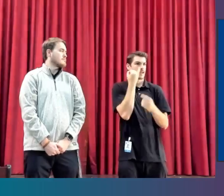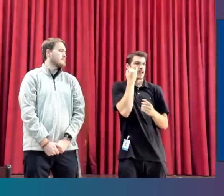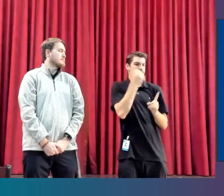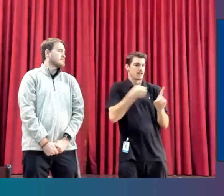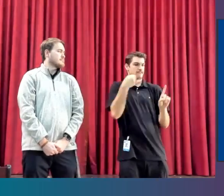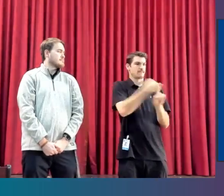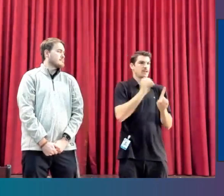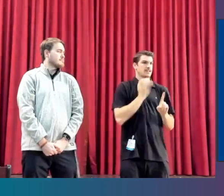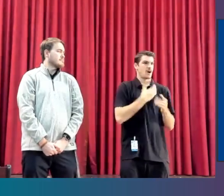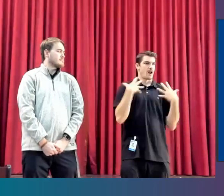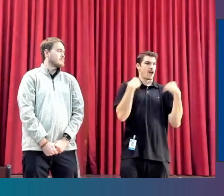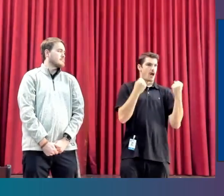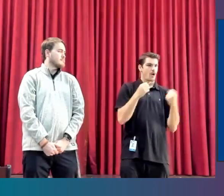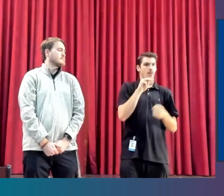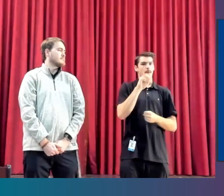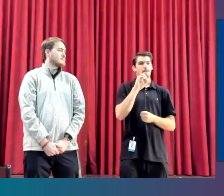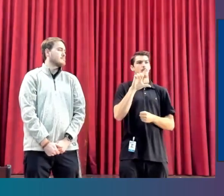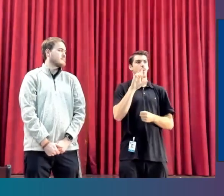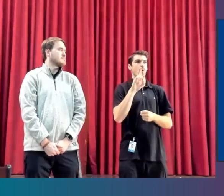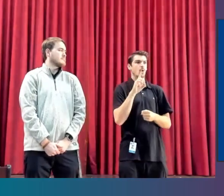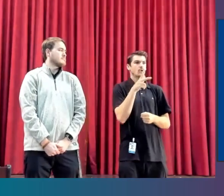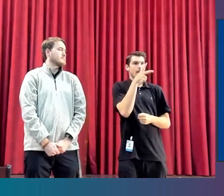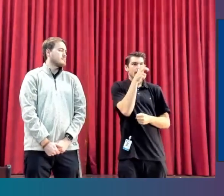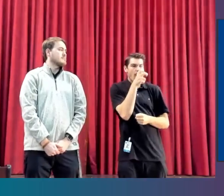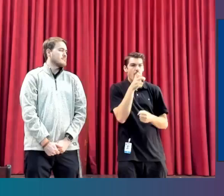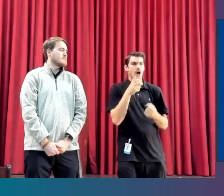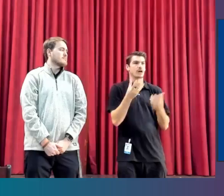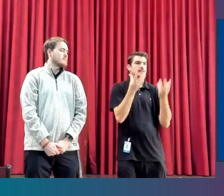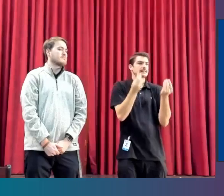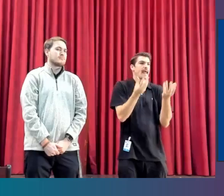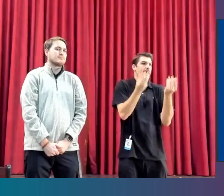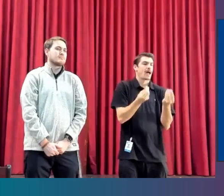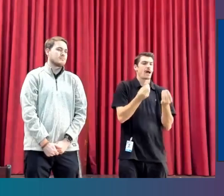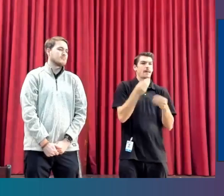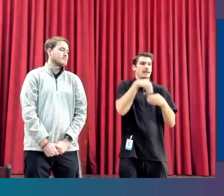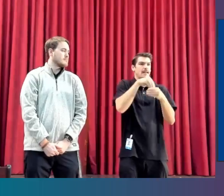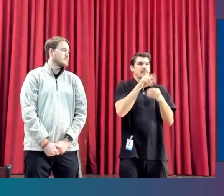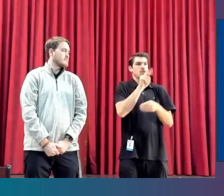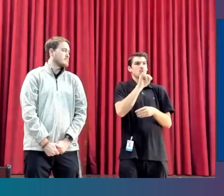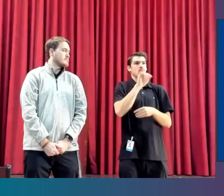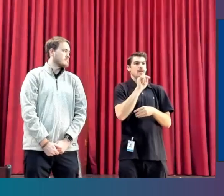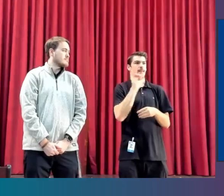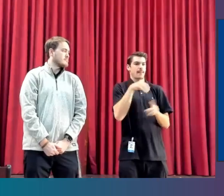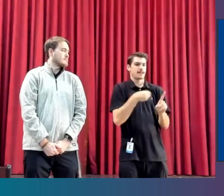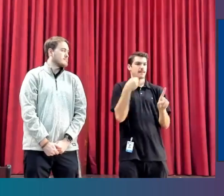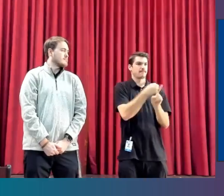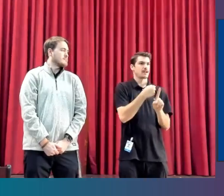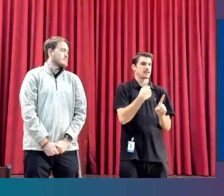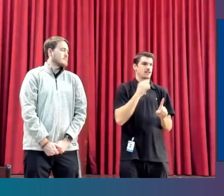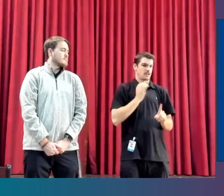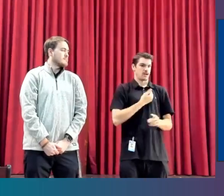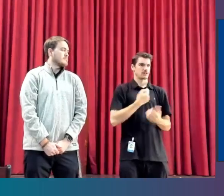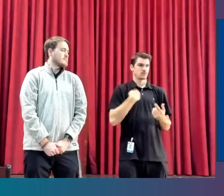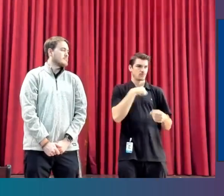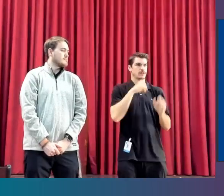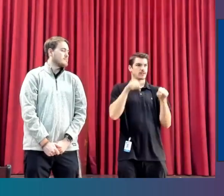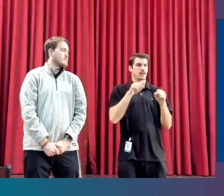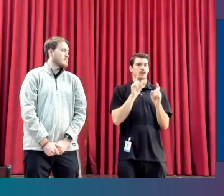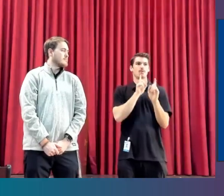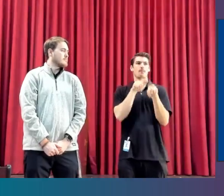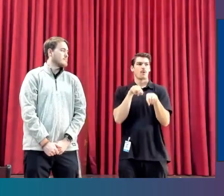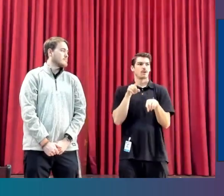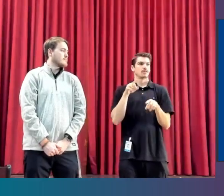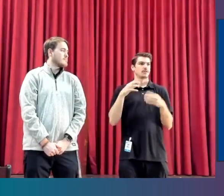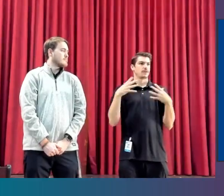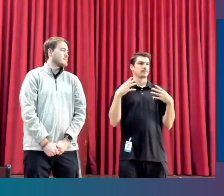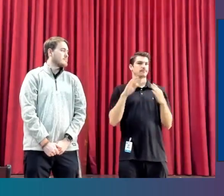like mold, bugs, dampness, right, in our unit that's affecting us, we can report that to the public health